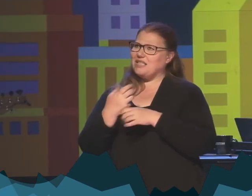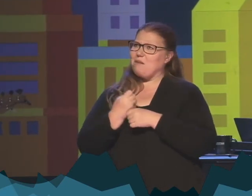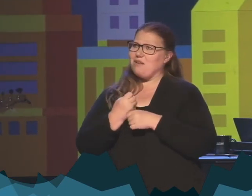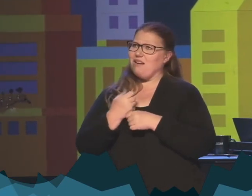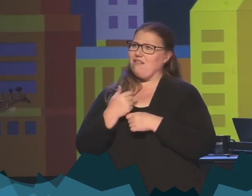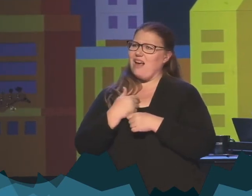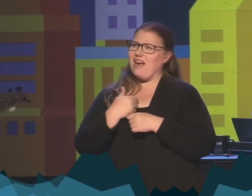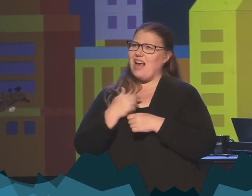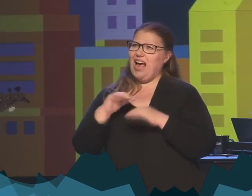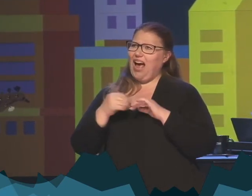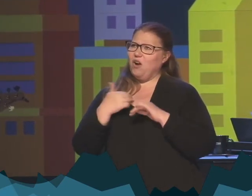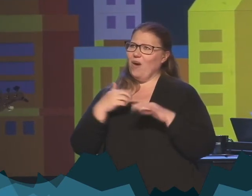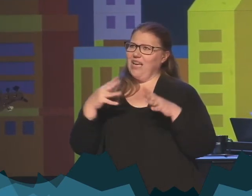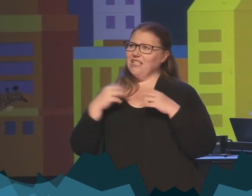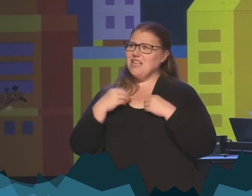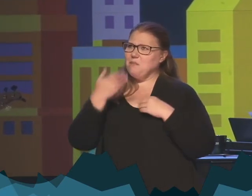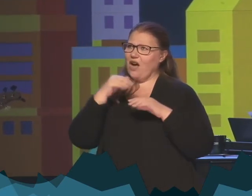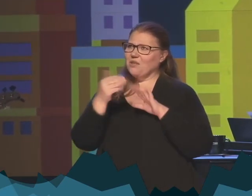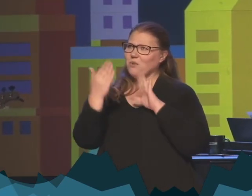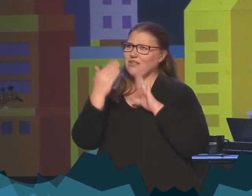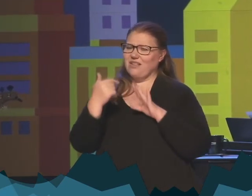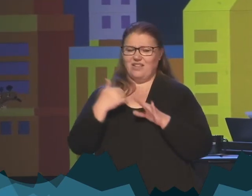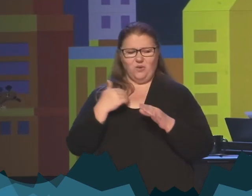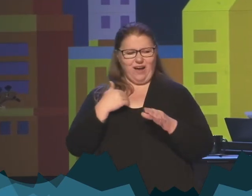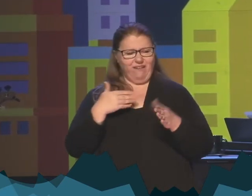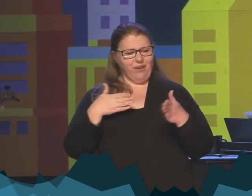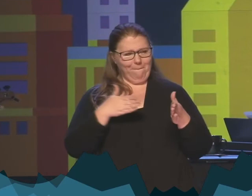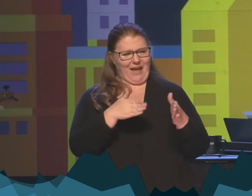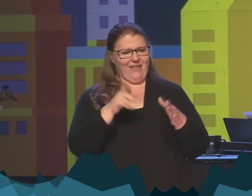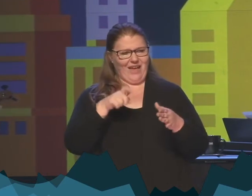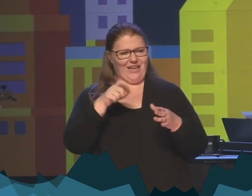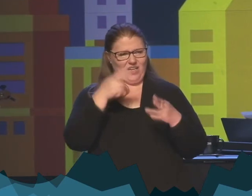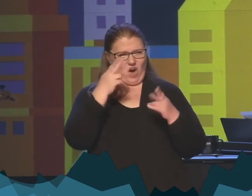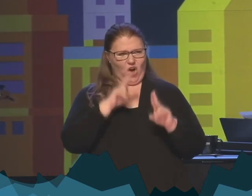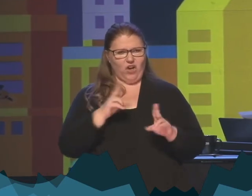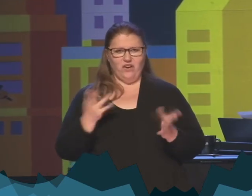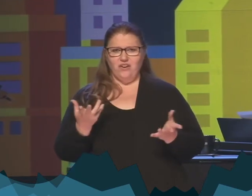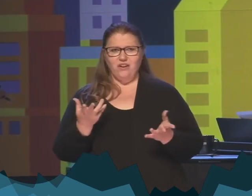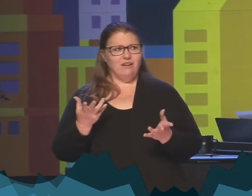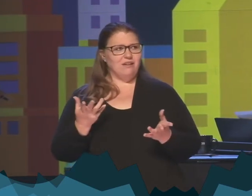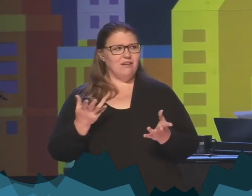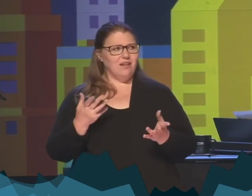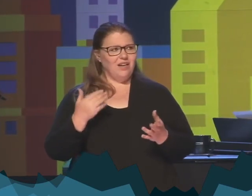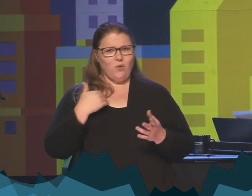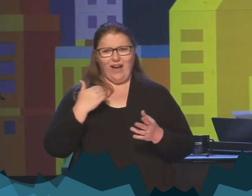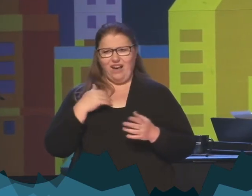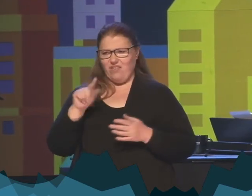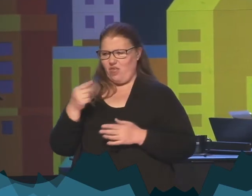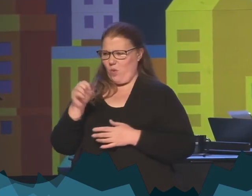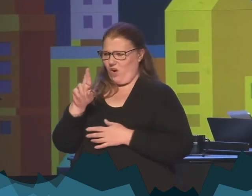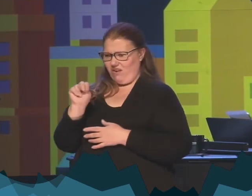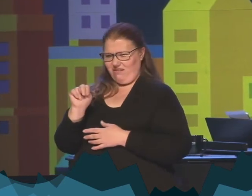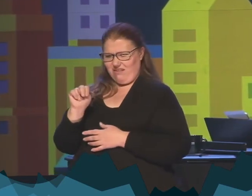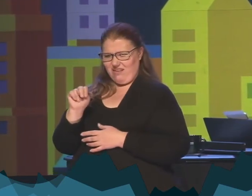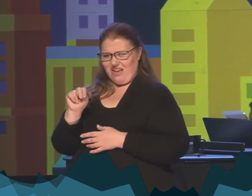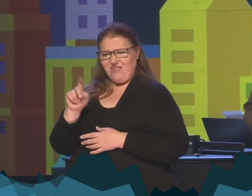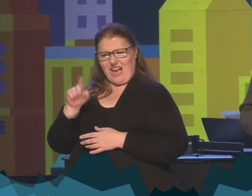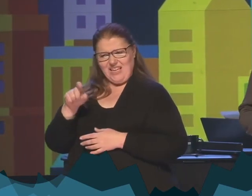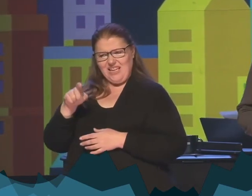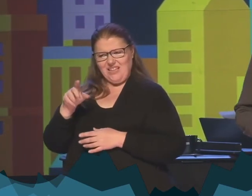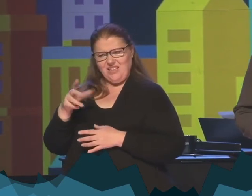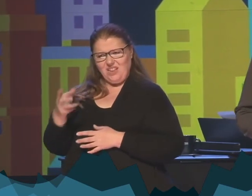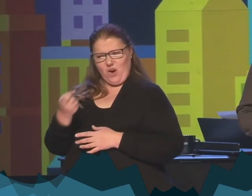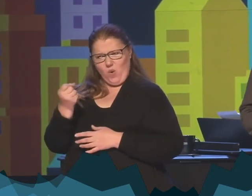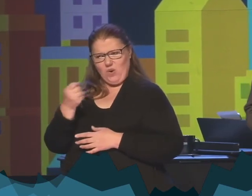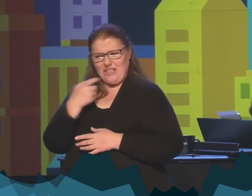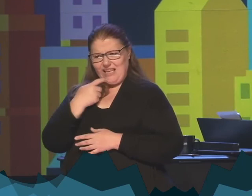in these fields? Like, do I have some paths that I need to honor? Like, do I have some thorny ground in my life that I just need to